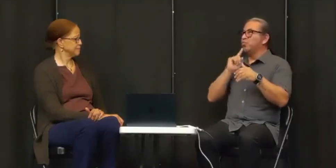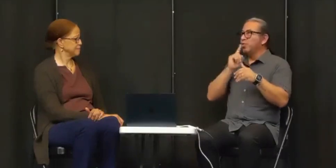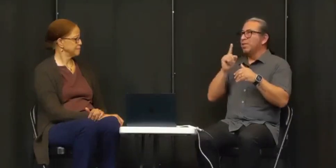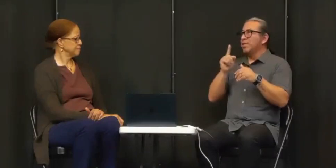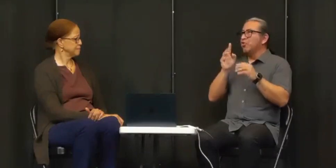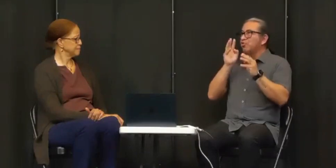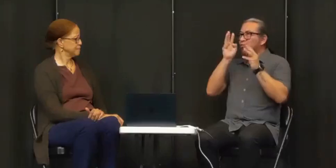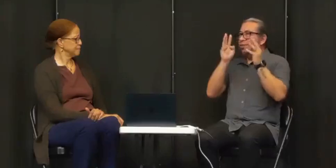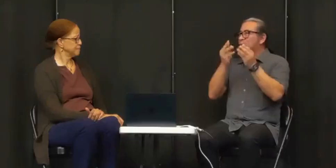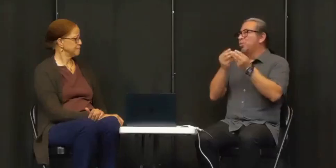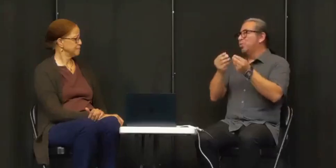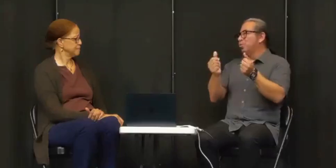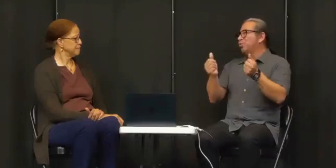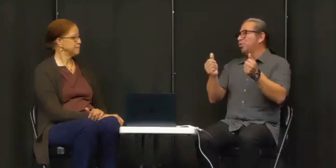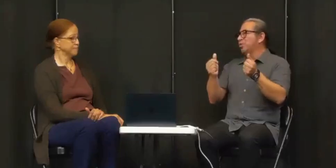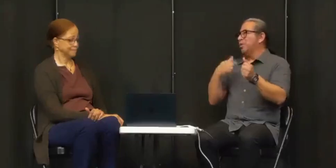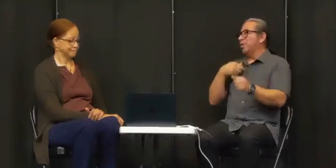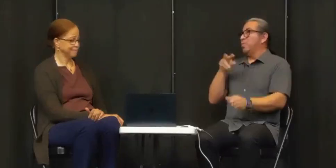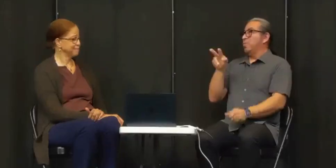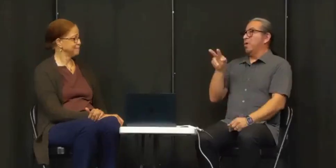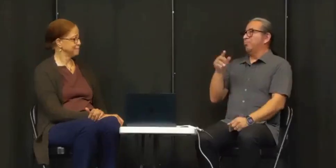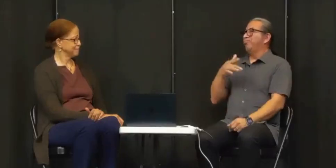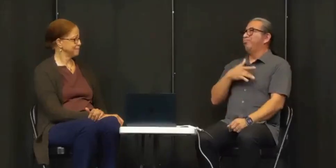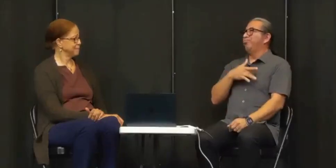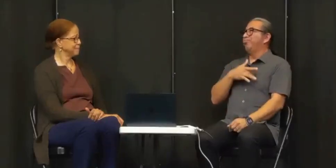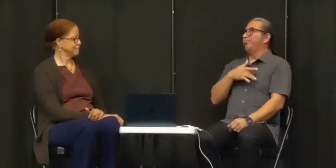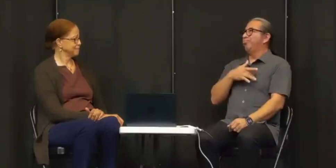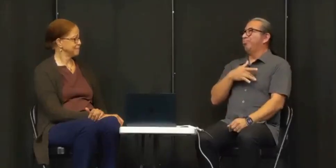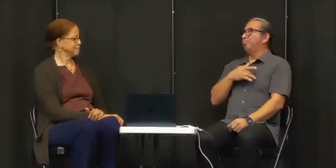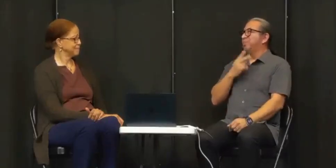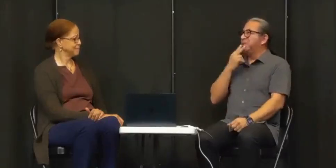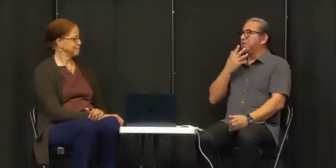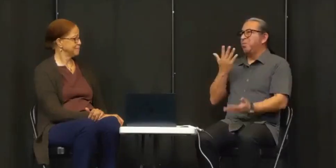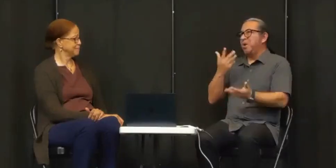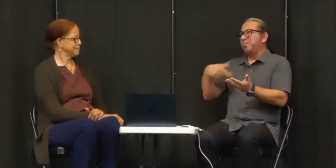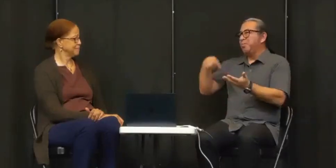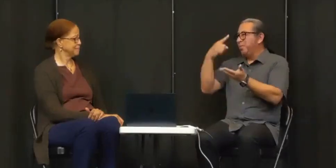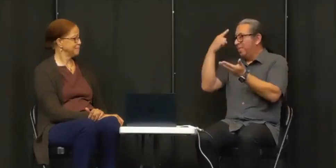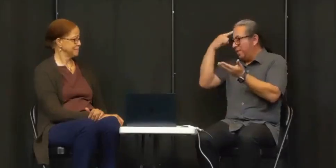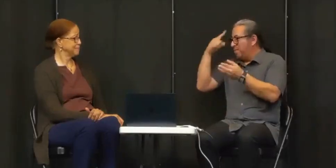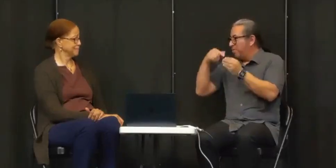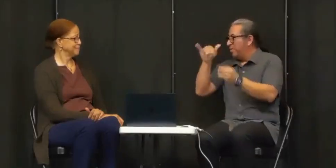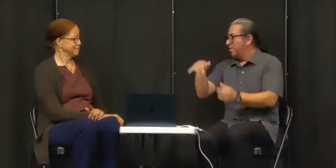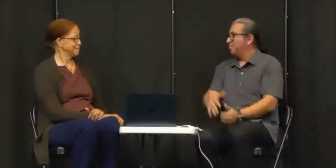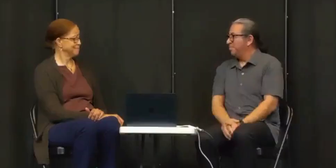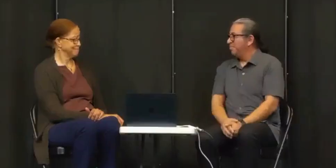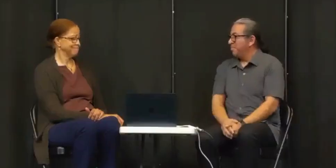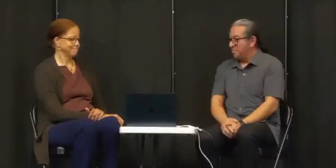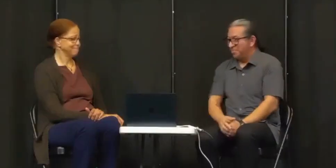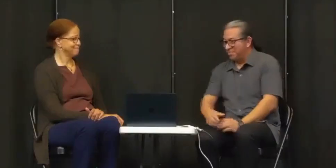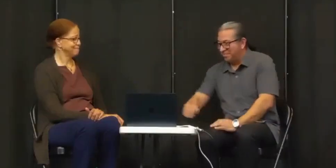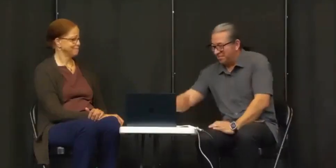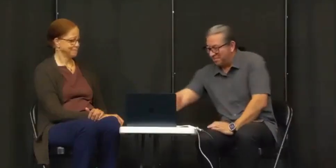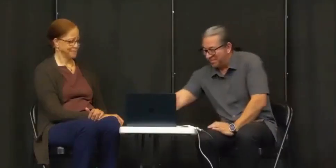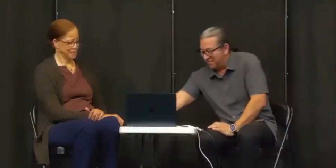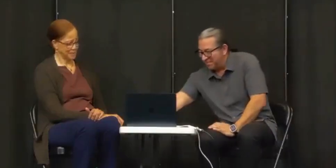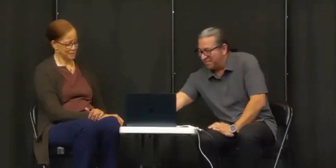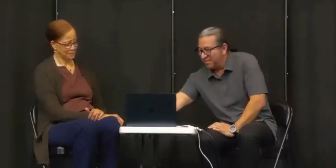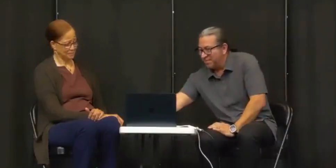came up with a really creative solution, and I watched that, and I'm going to see what you guys think about